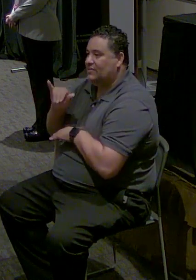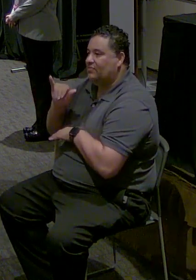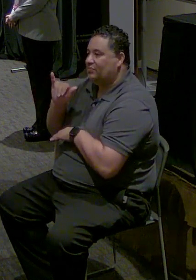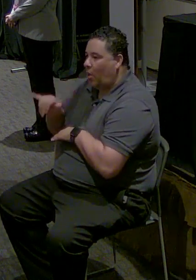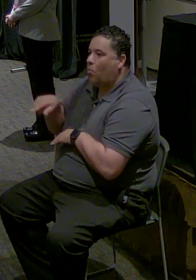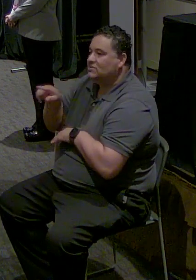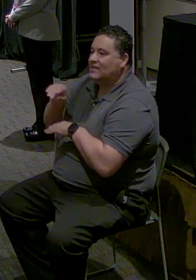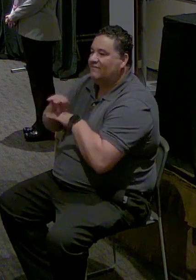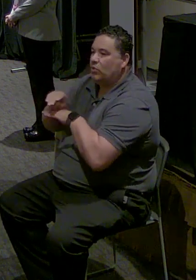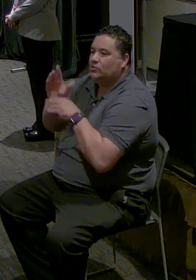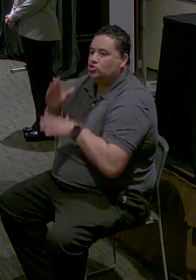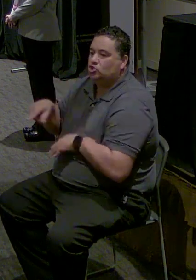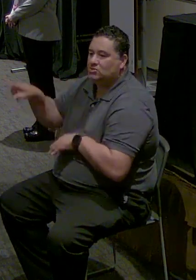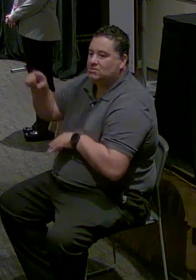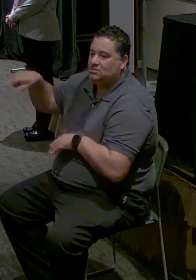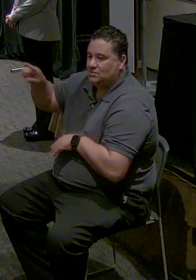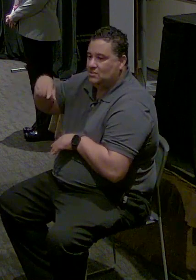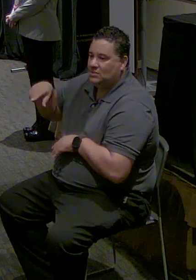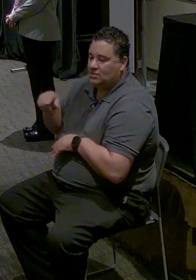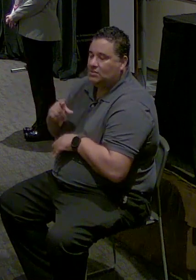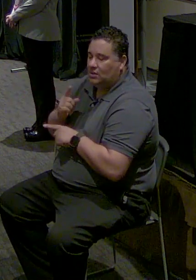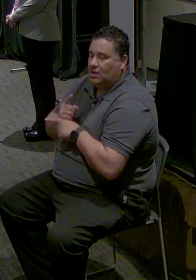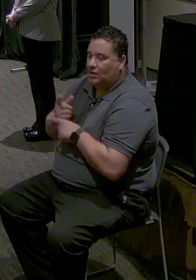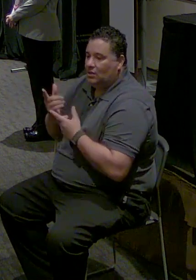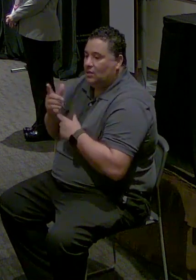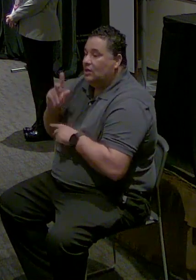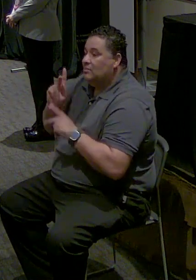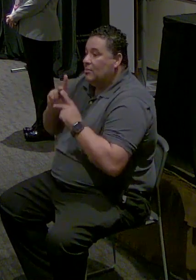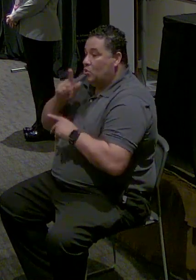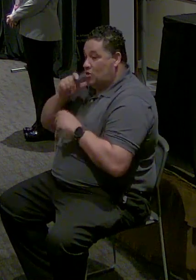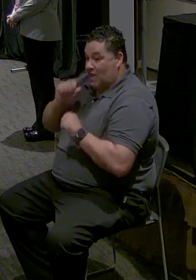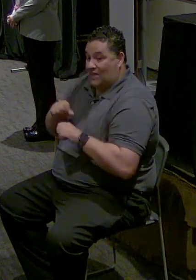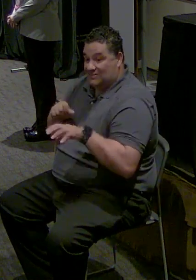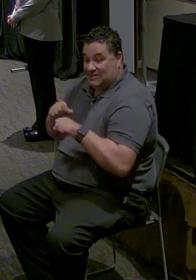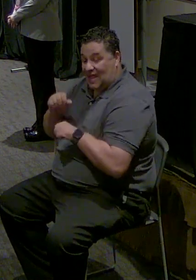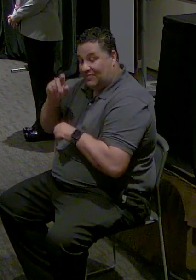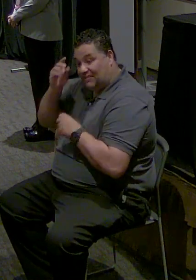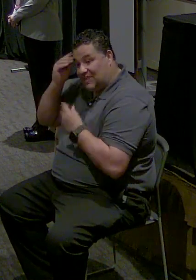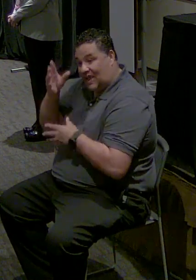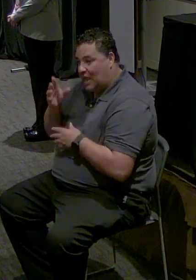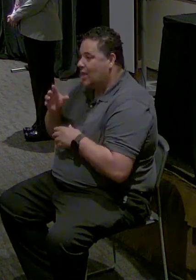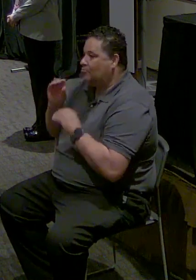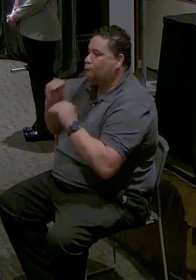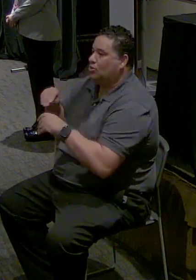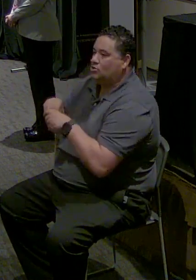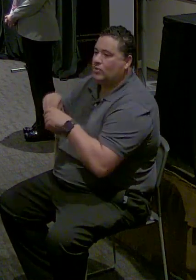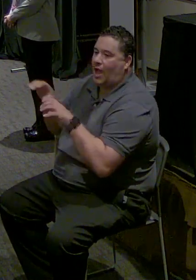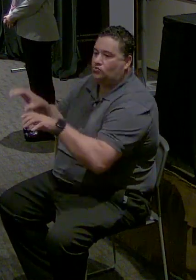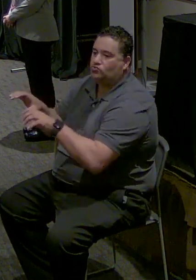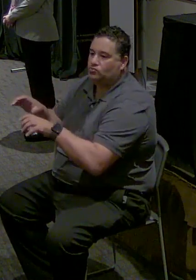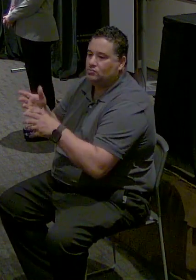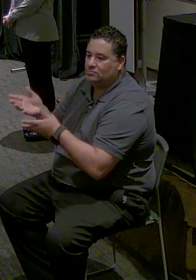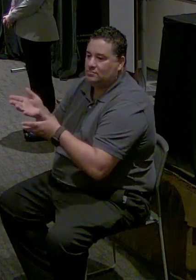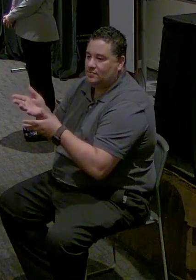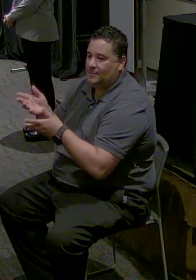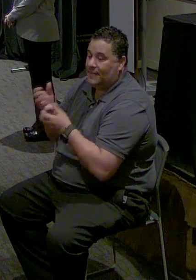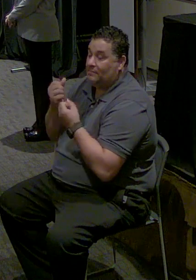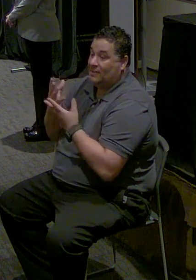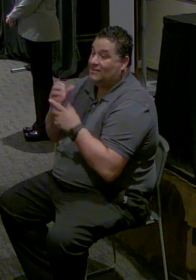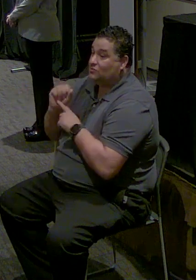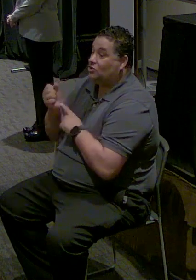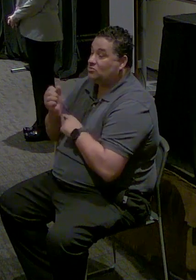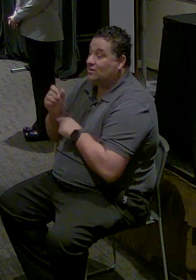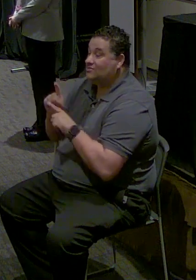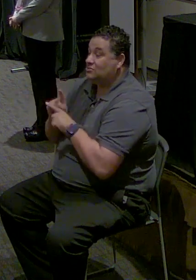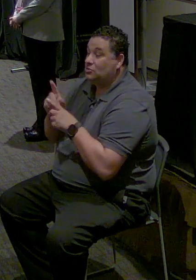influencers, right? There are people who can take that data and put it into action. In many cases, as a